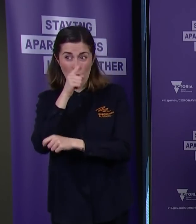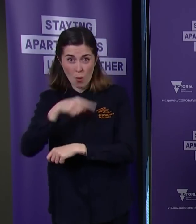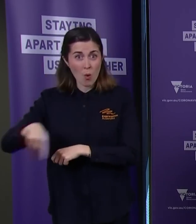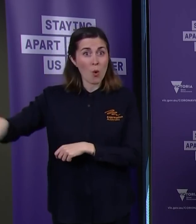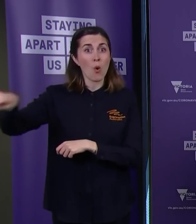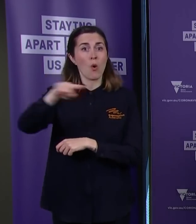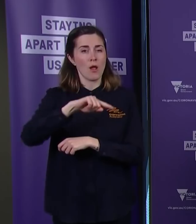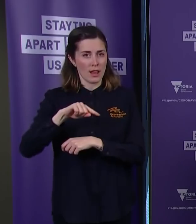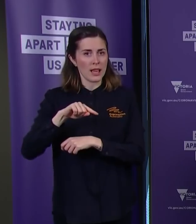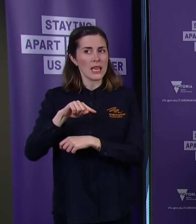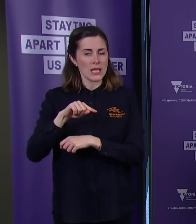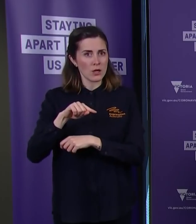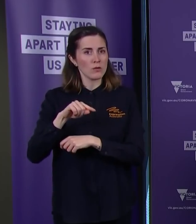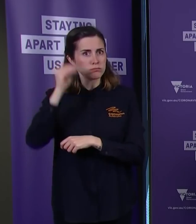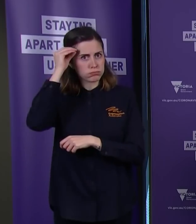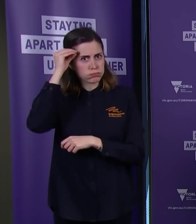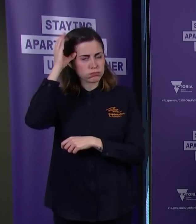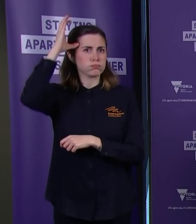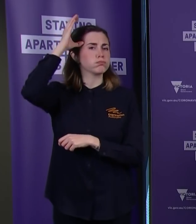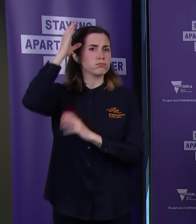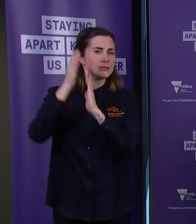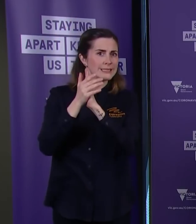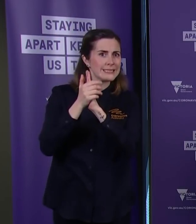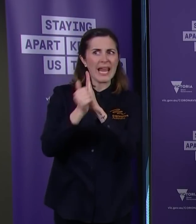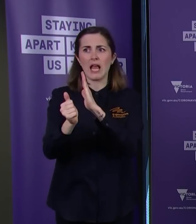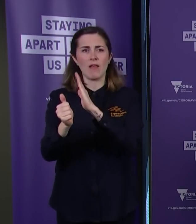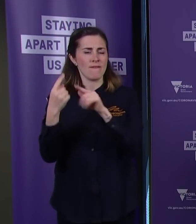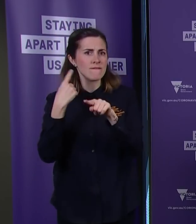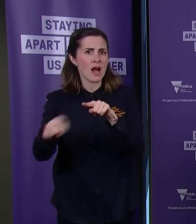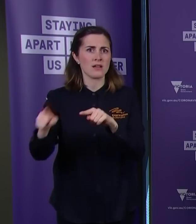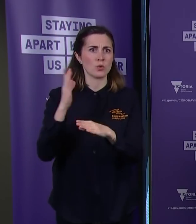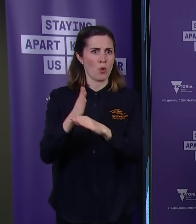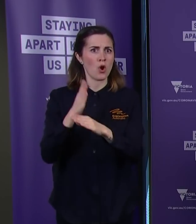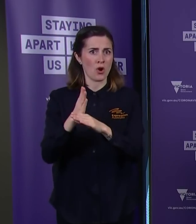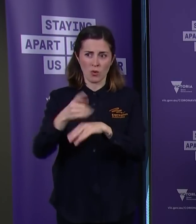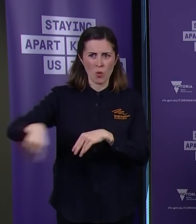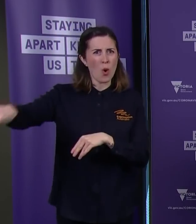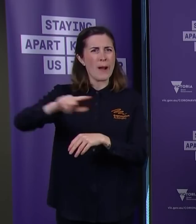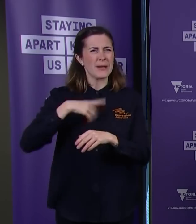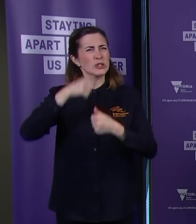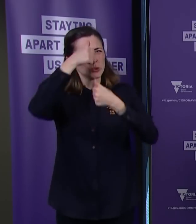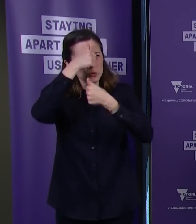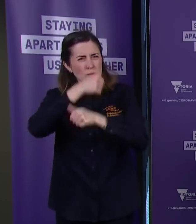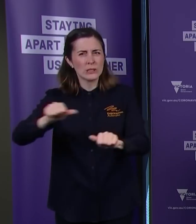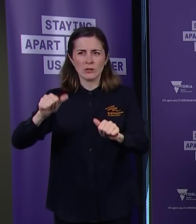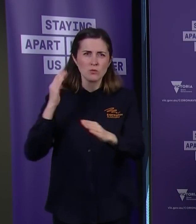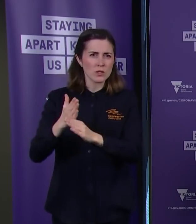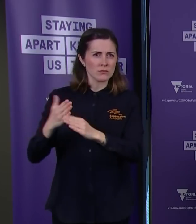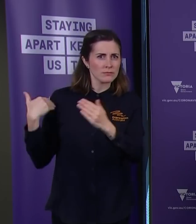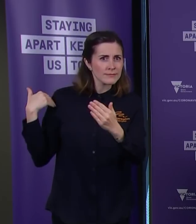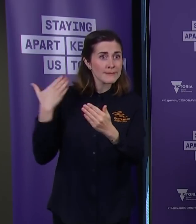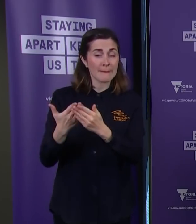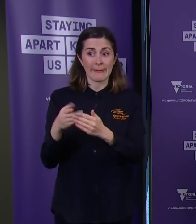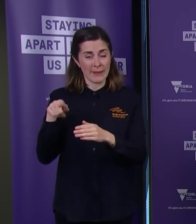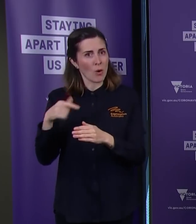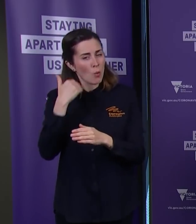increasingly becoming really high performance networks. And it's that continuous improvement, it's that continuous